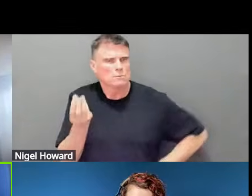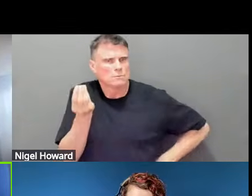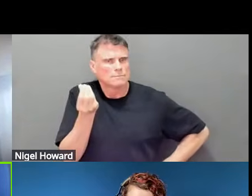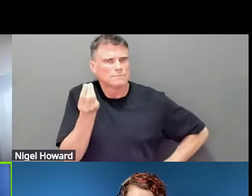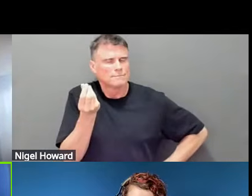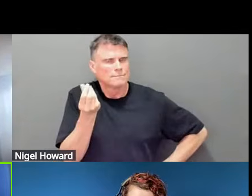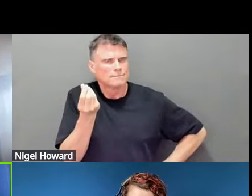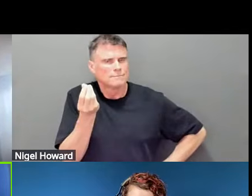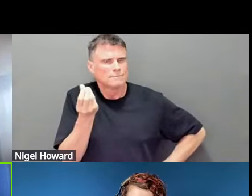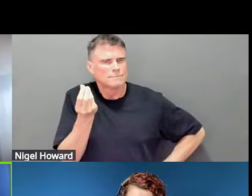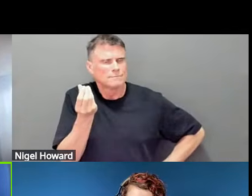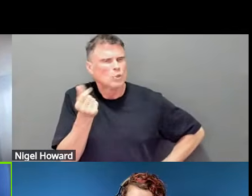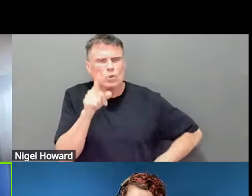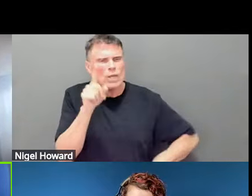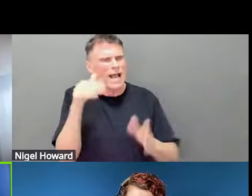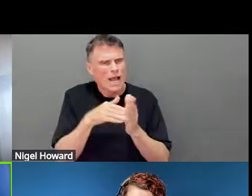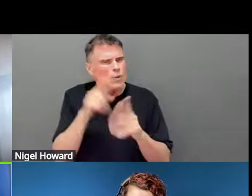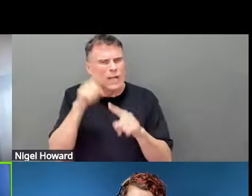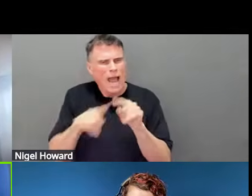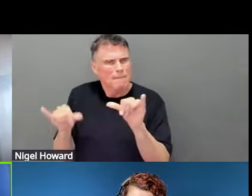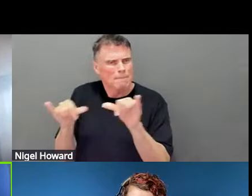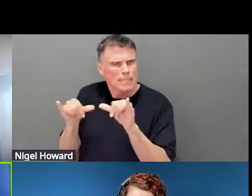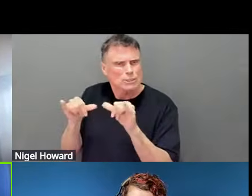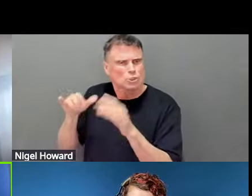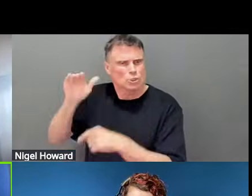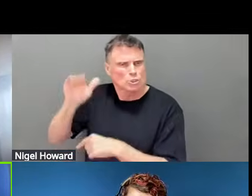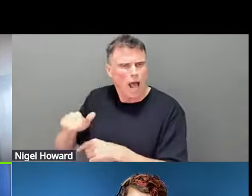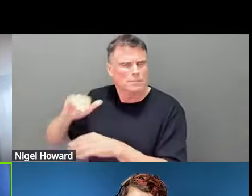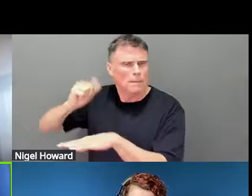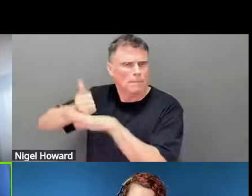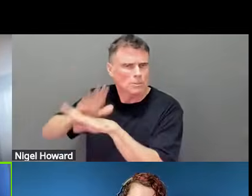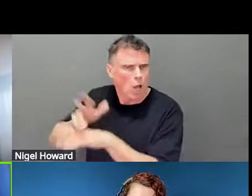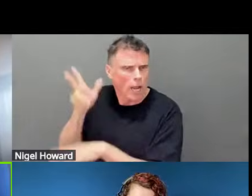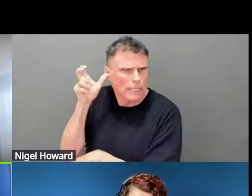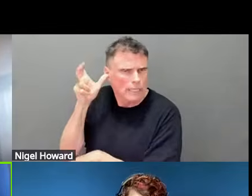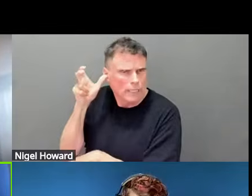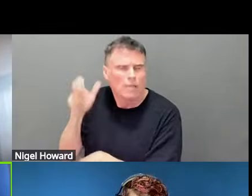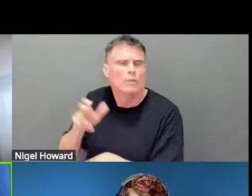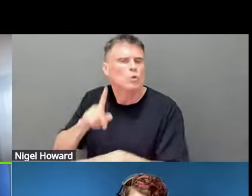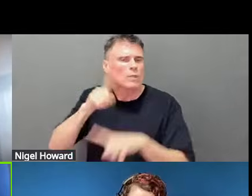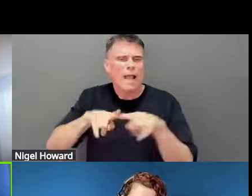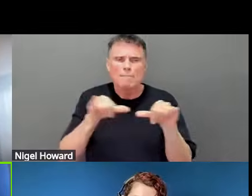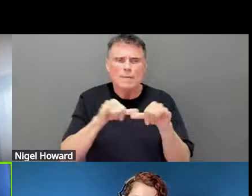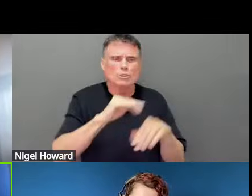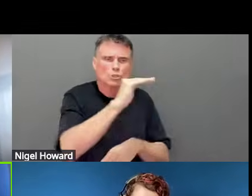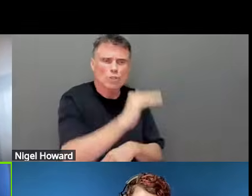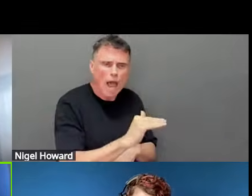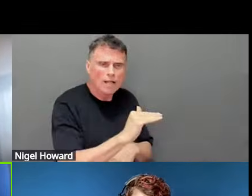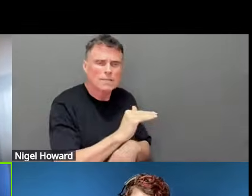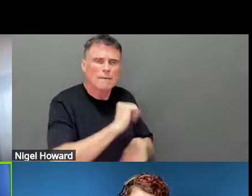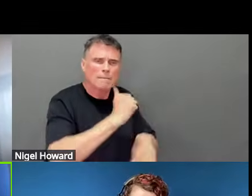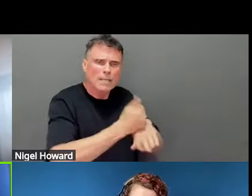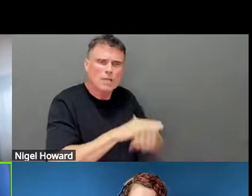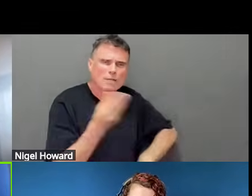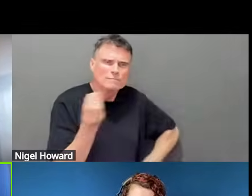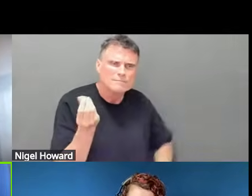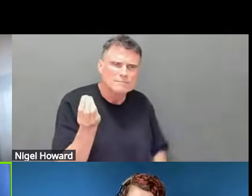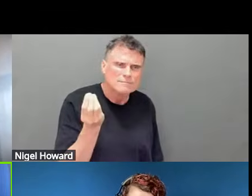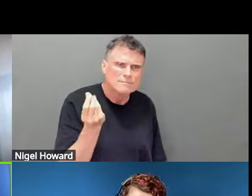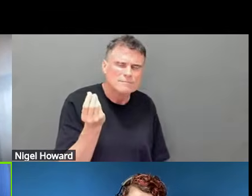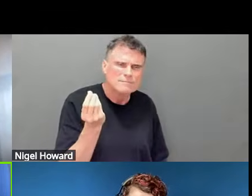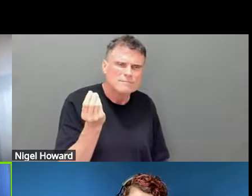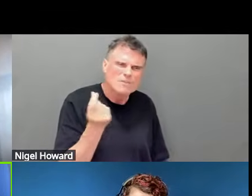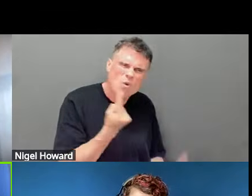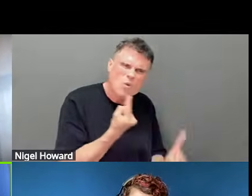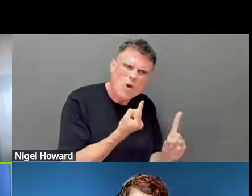trained interpreter. And sometimes what I hear is that school districts take the bottom line, but you